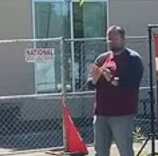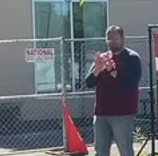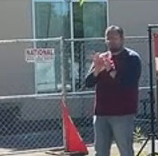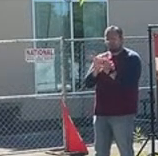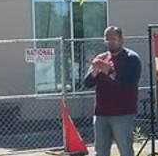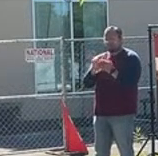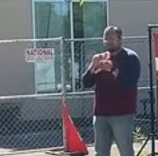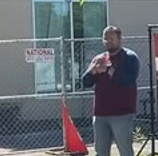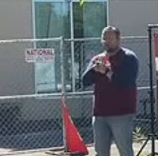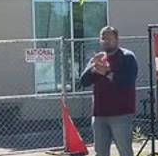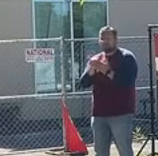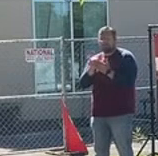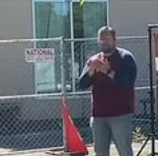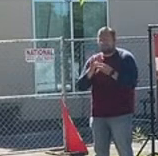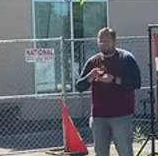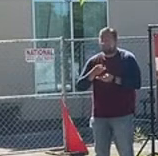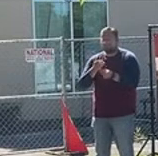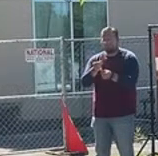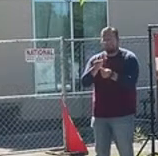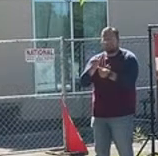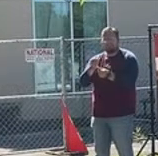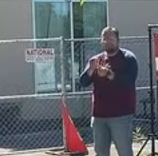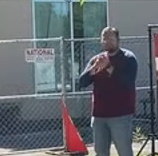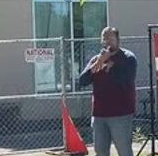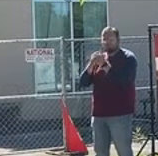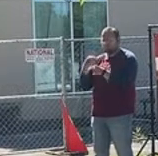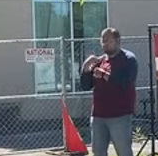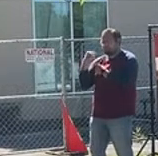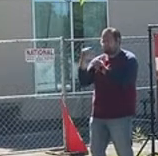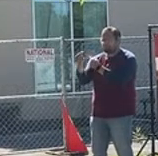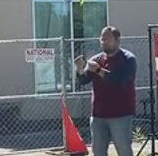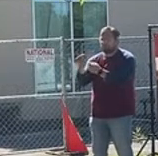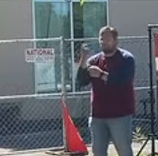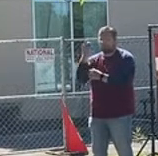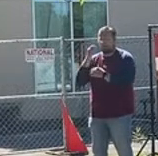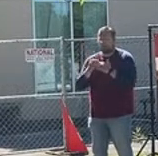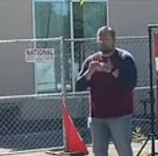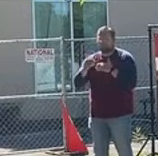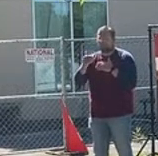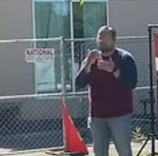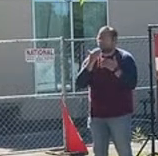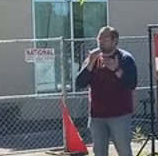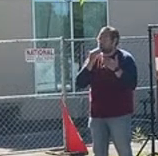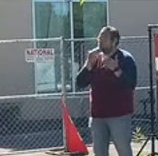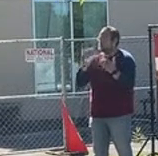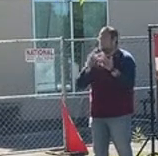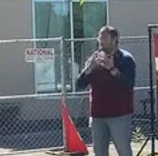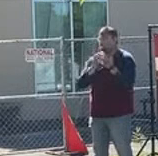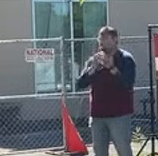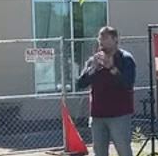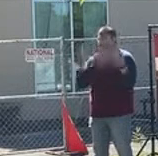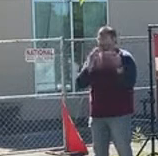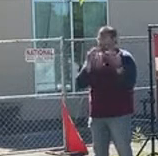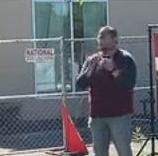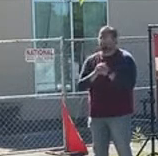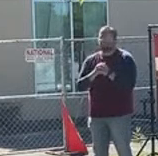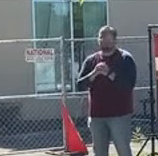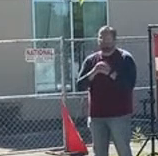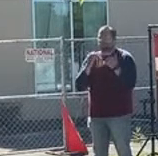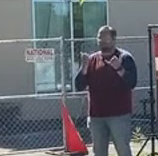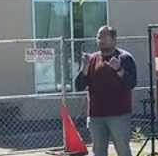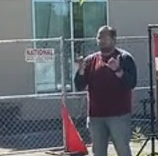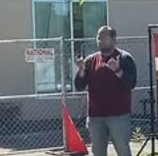continuity of leadership was so strong that this bond would move forward. And I super appreciate that so much. And also